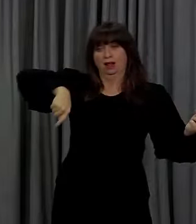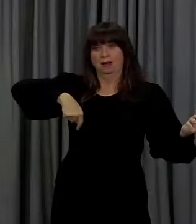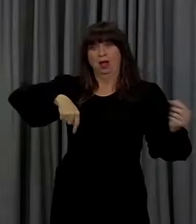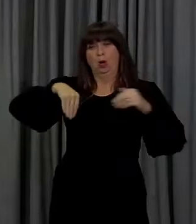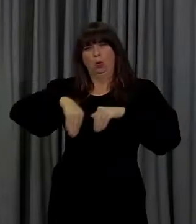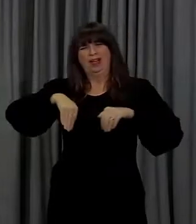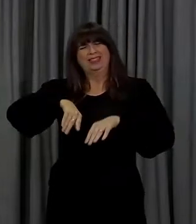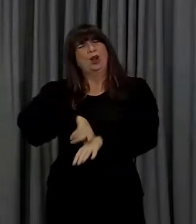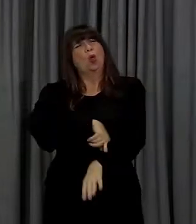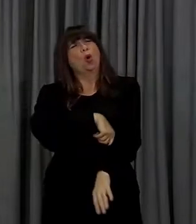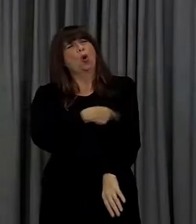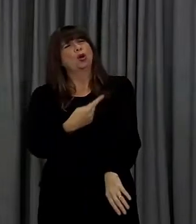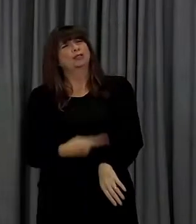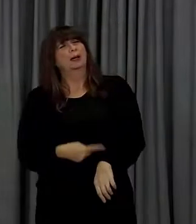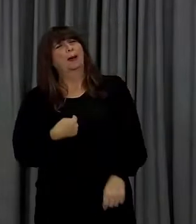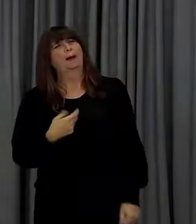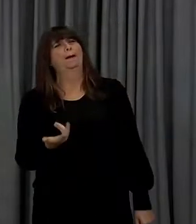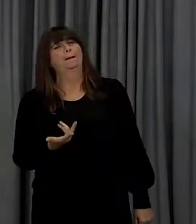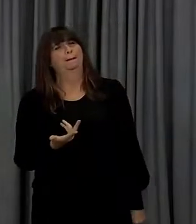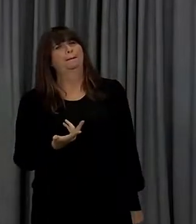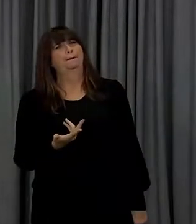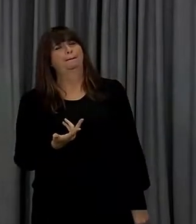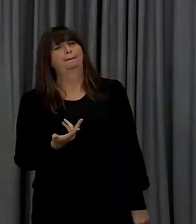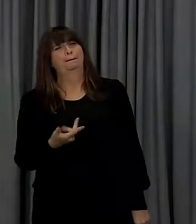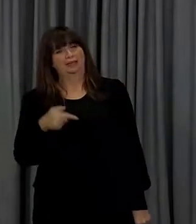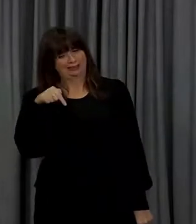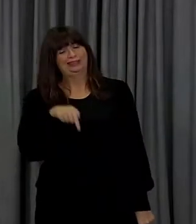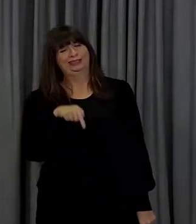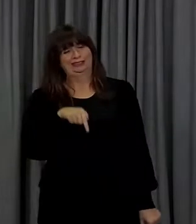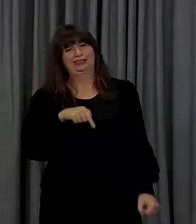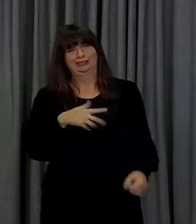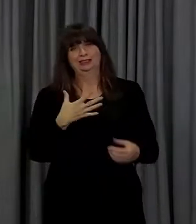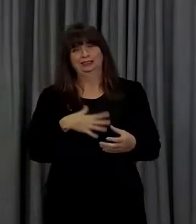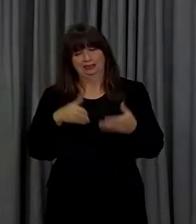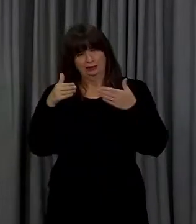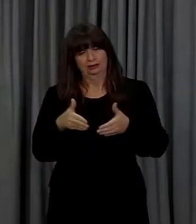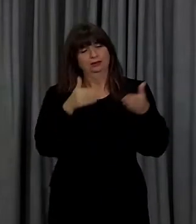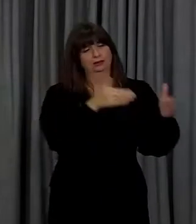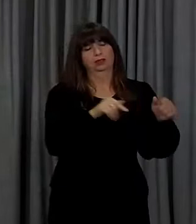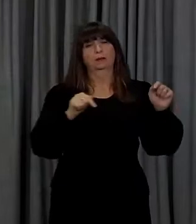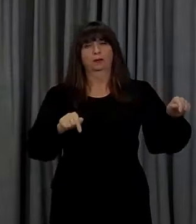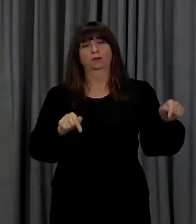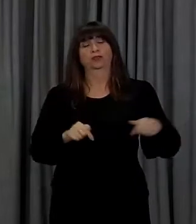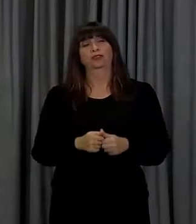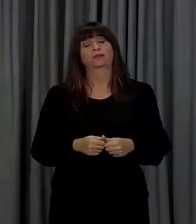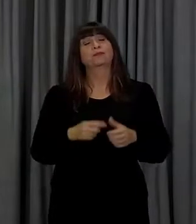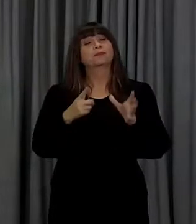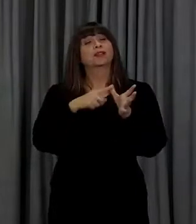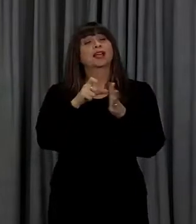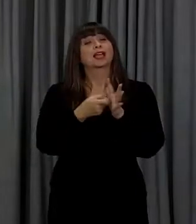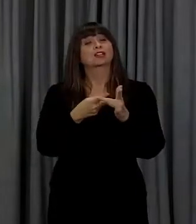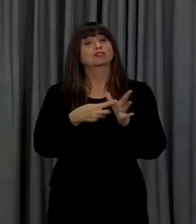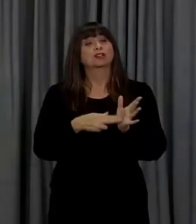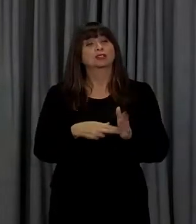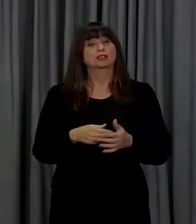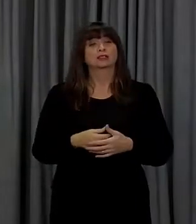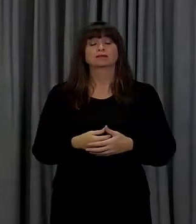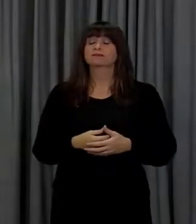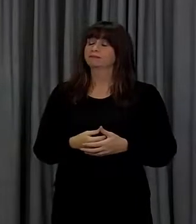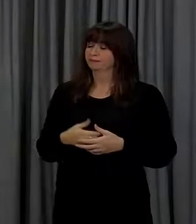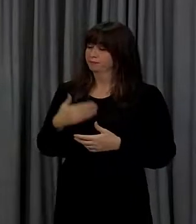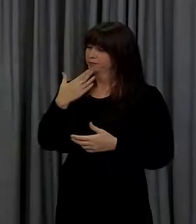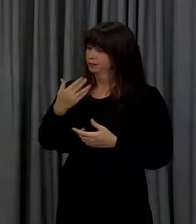the requirement and the request that we're giving to health boards at the moment. Adrian. Thank you,